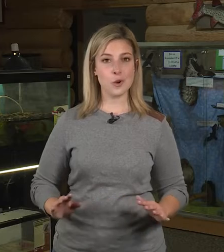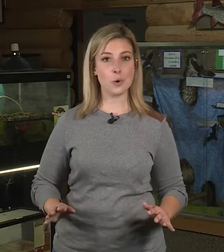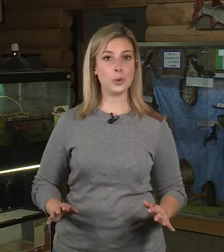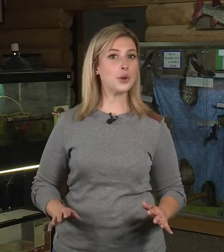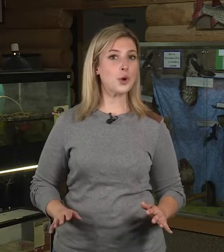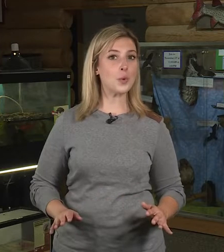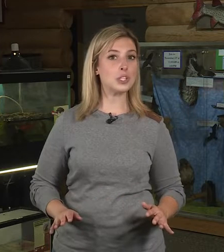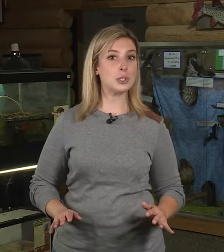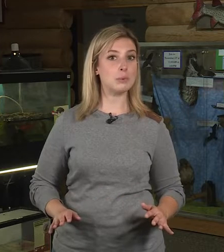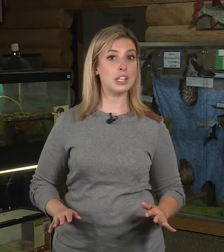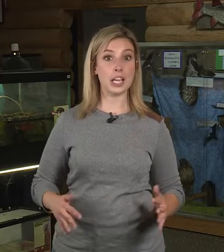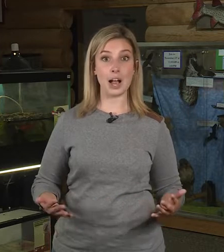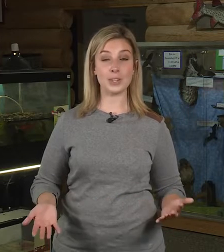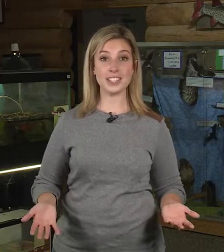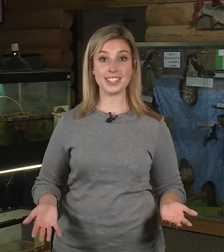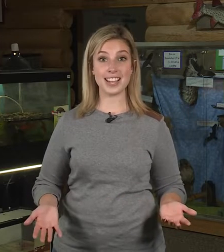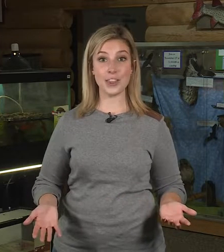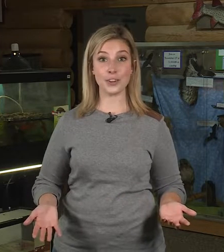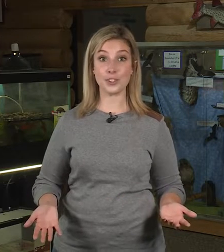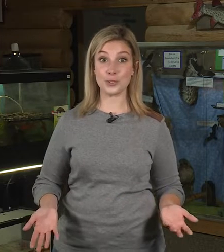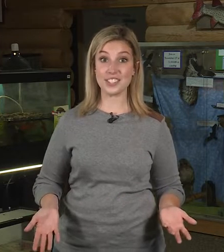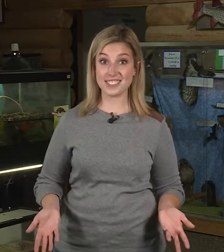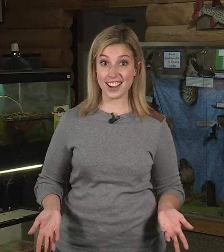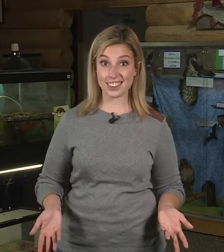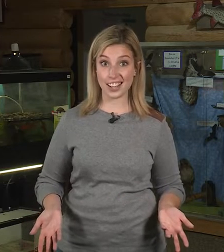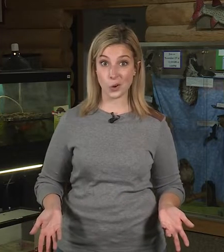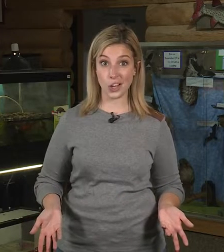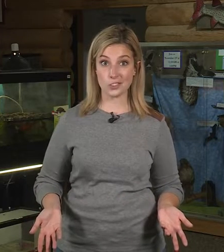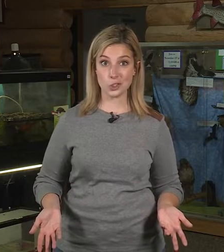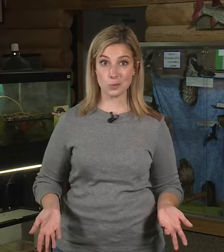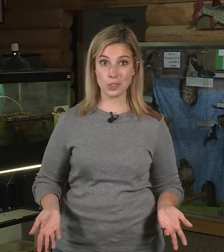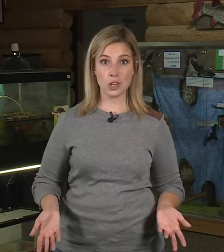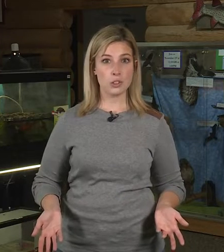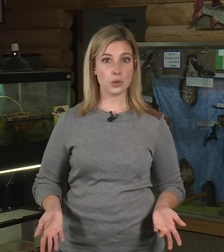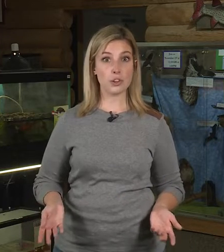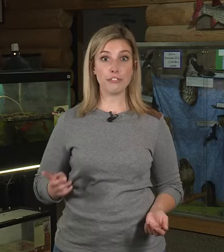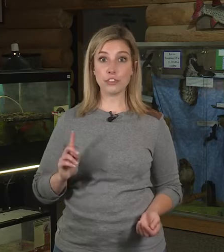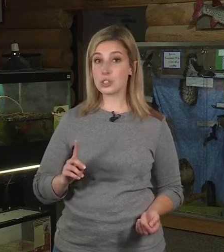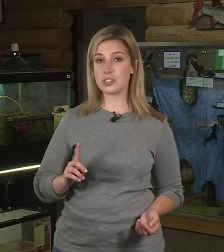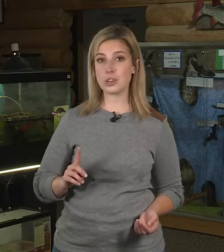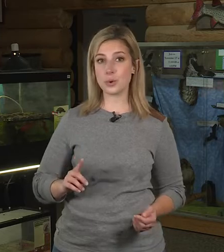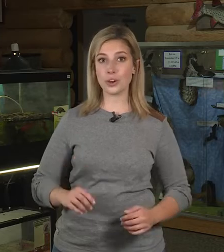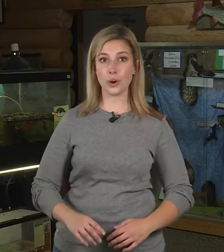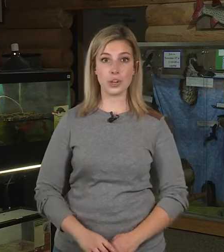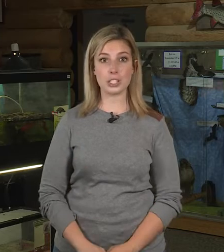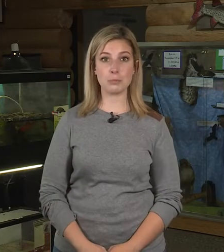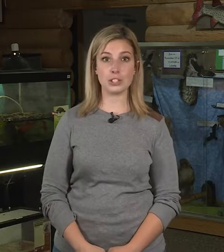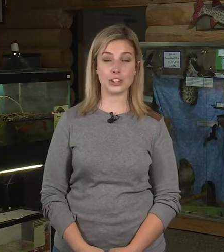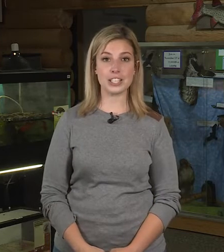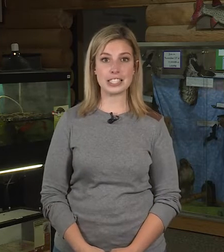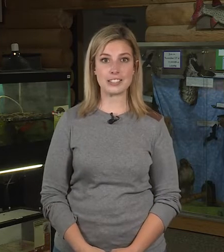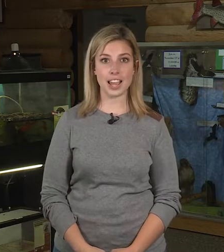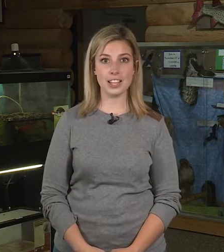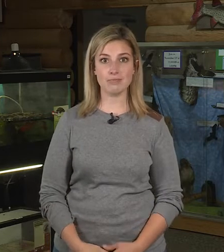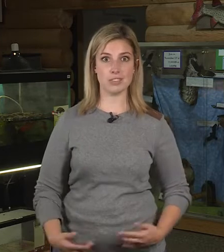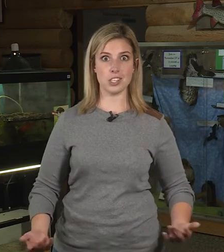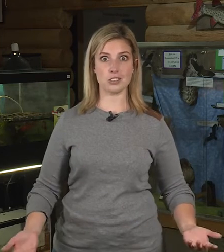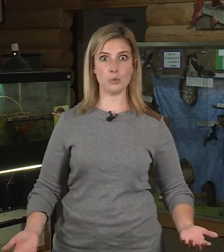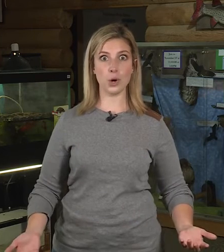Well, we are going to be counting together using sign language. So the first thing we are going to be learning today is the word